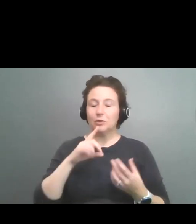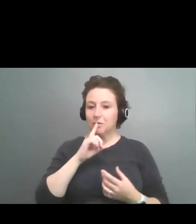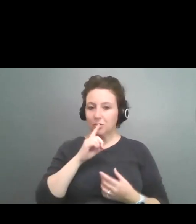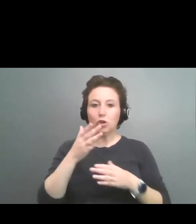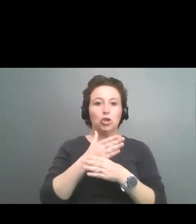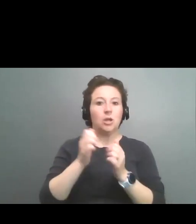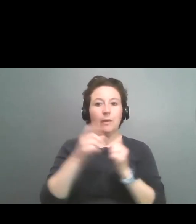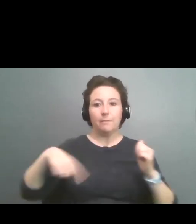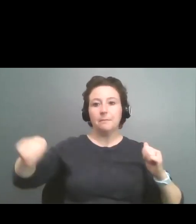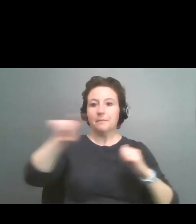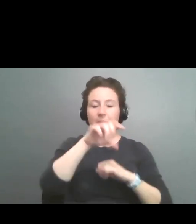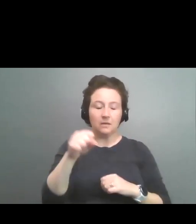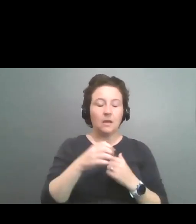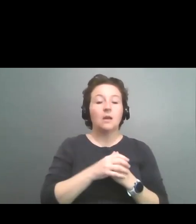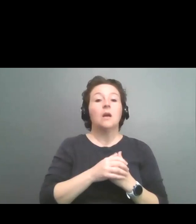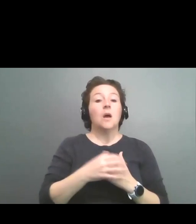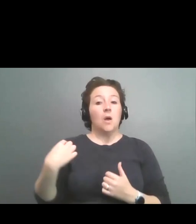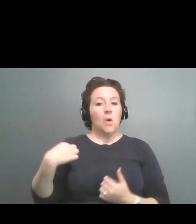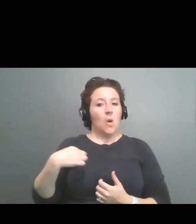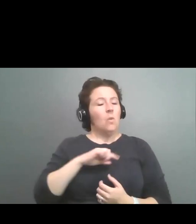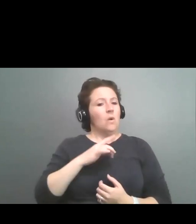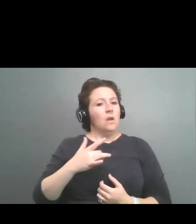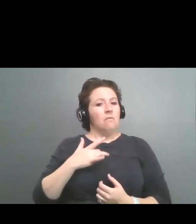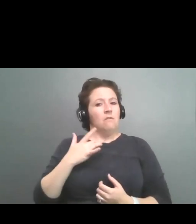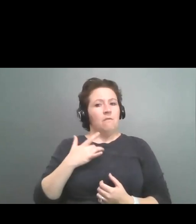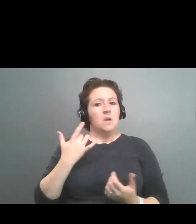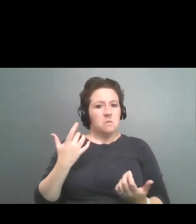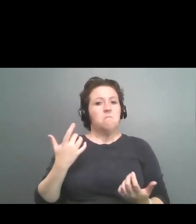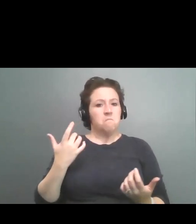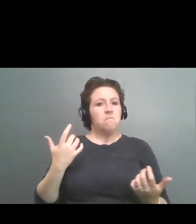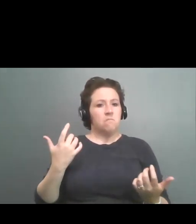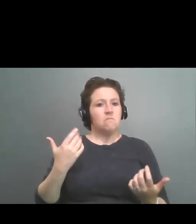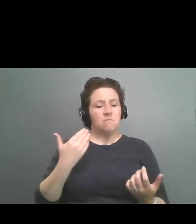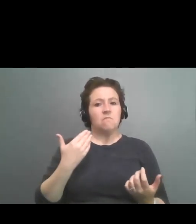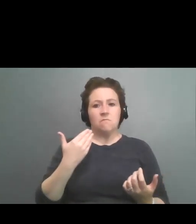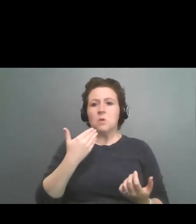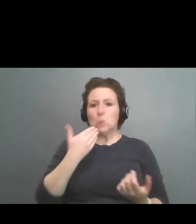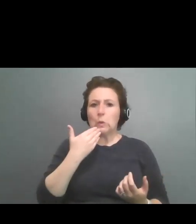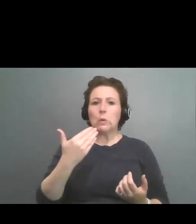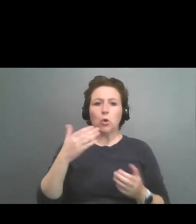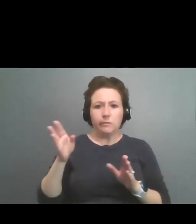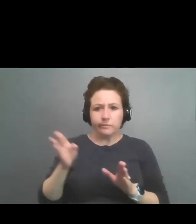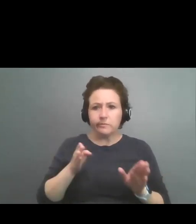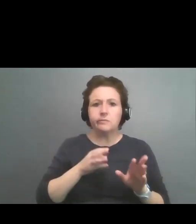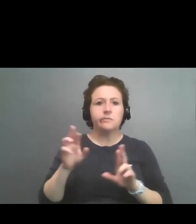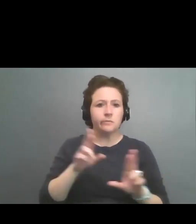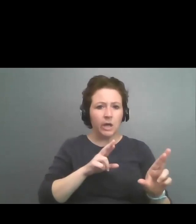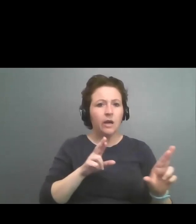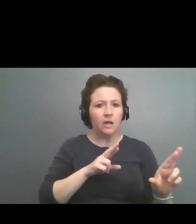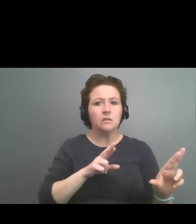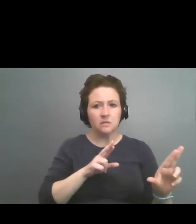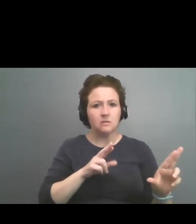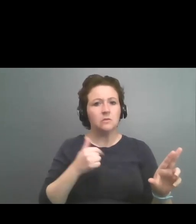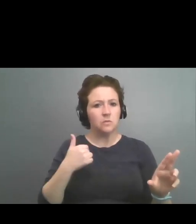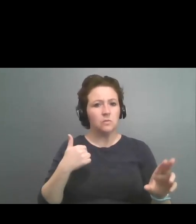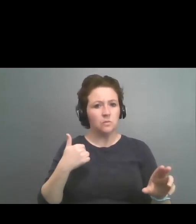with everyone. We feel like we have made adequate preparations. We've gone far and